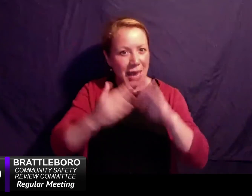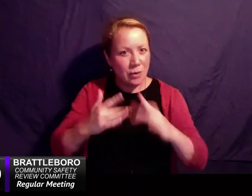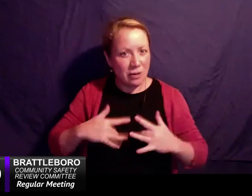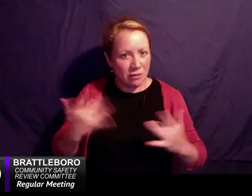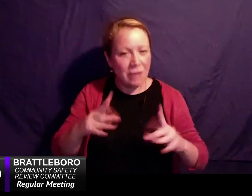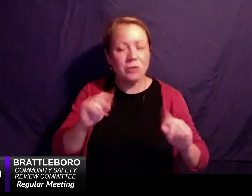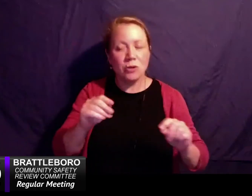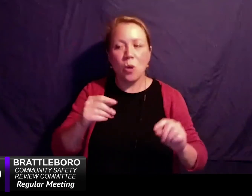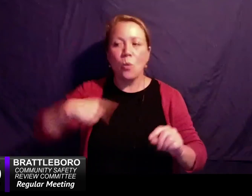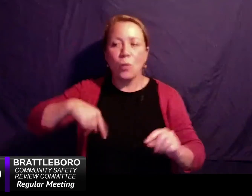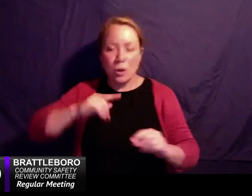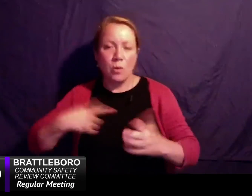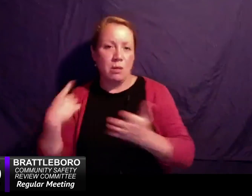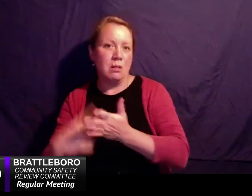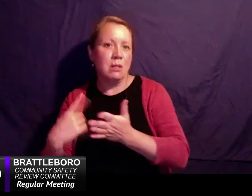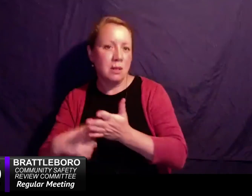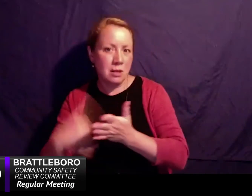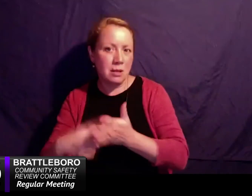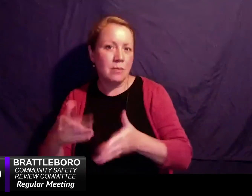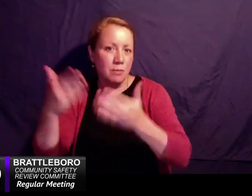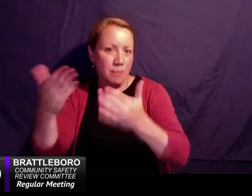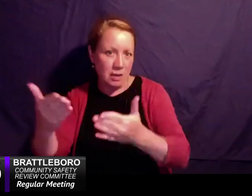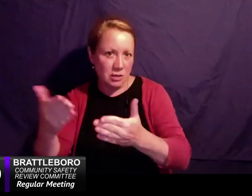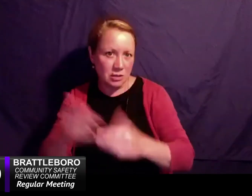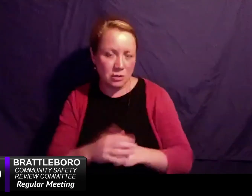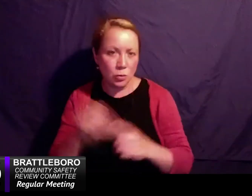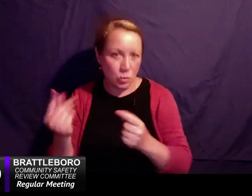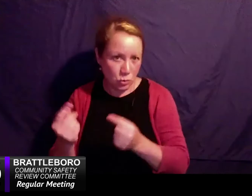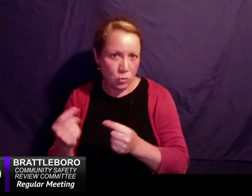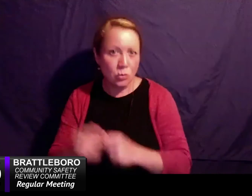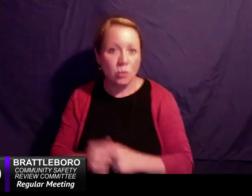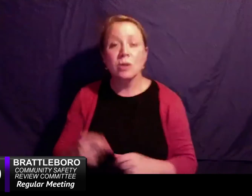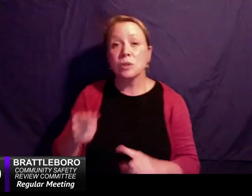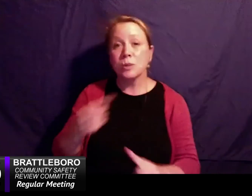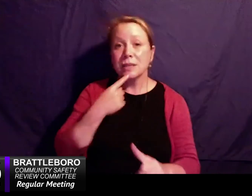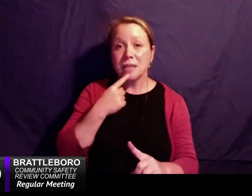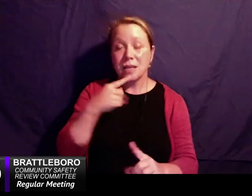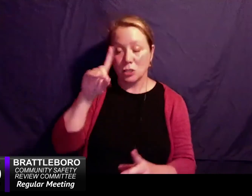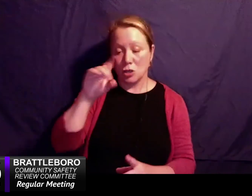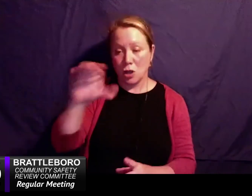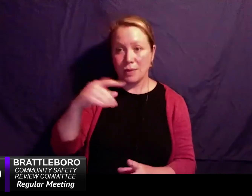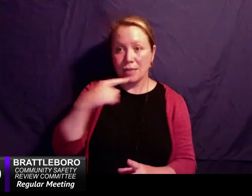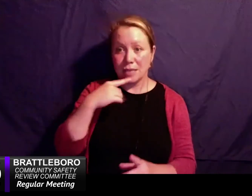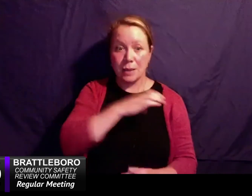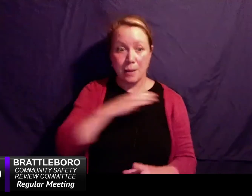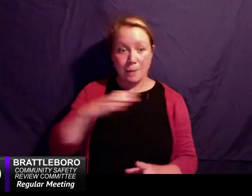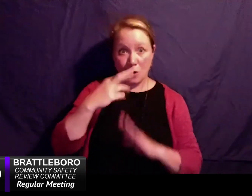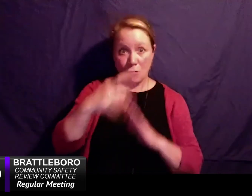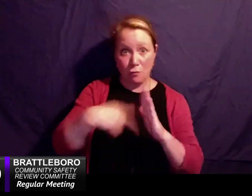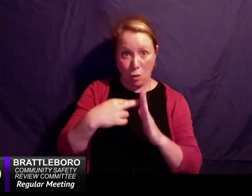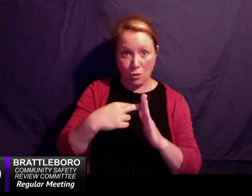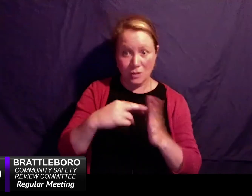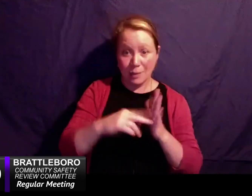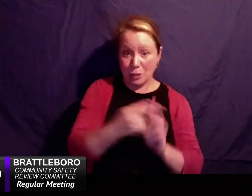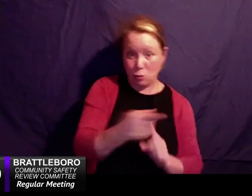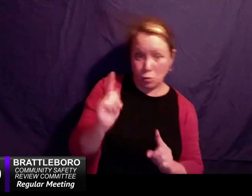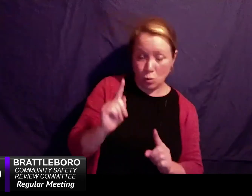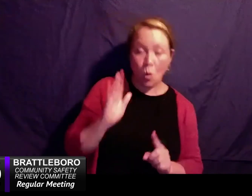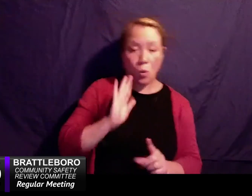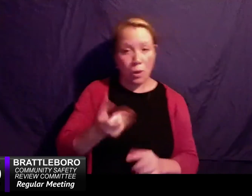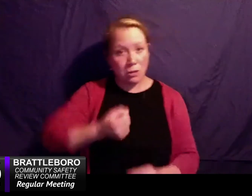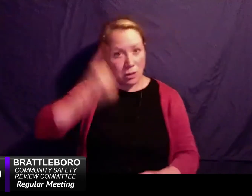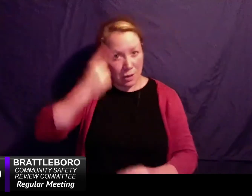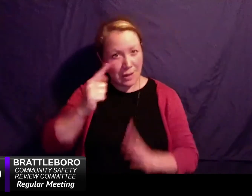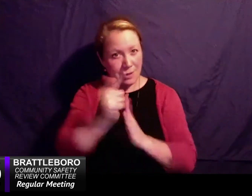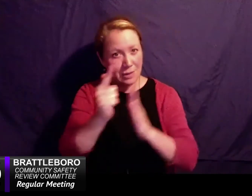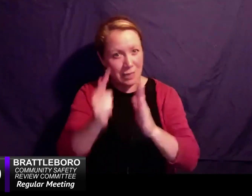process. It says in this document that committee roles, that's you all, will be gaining understanding of the legal structures